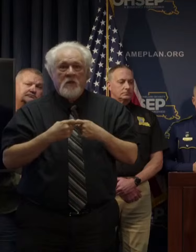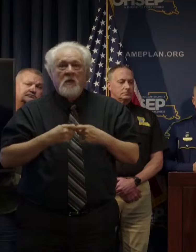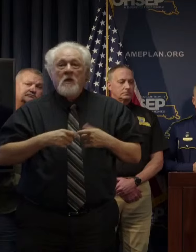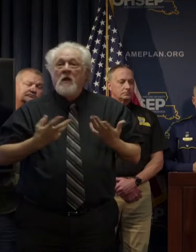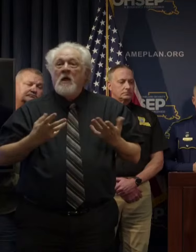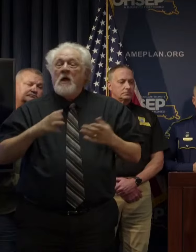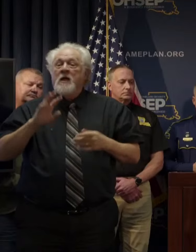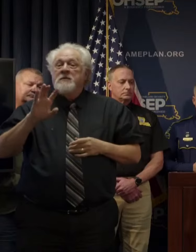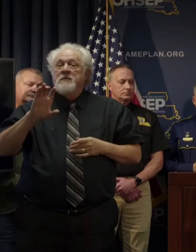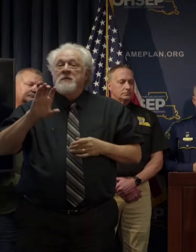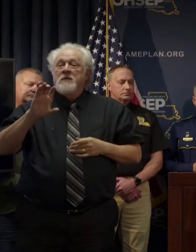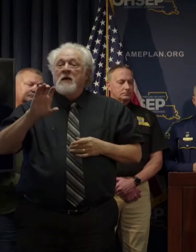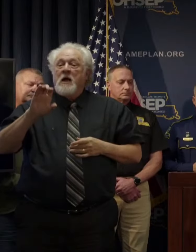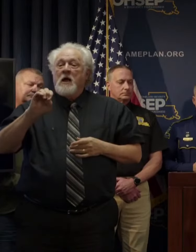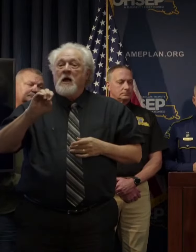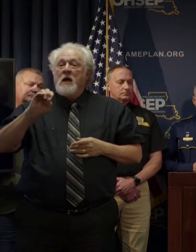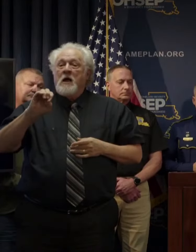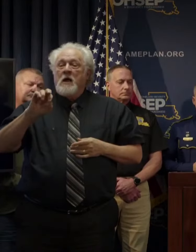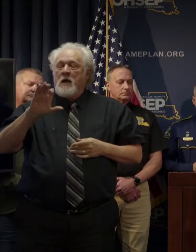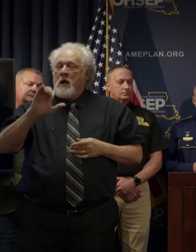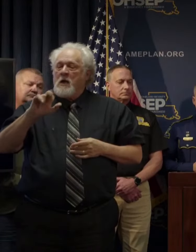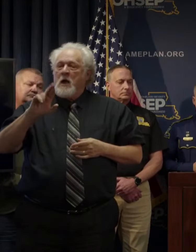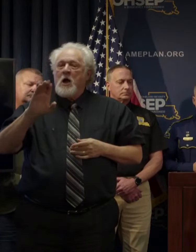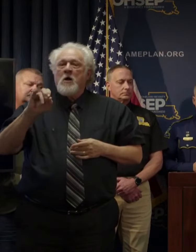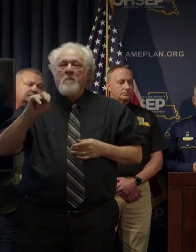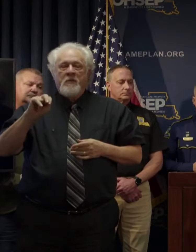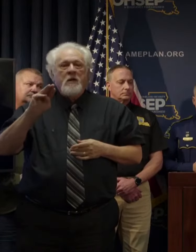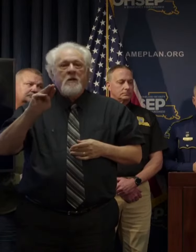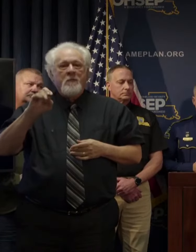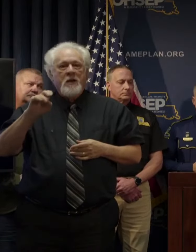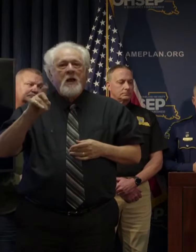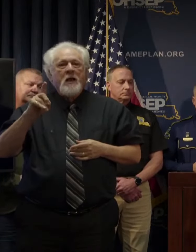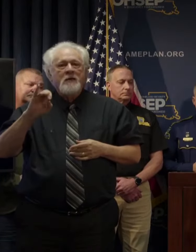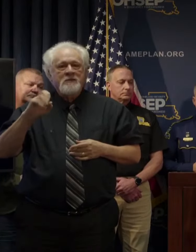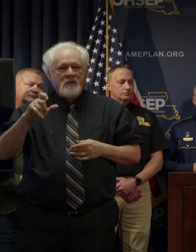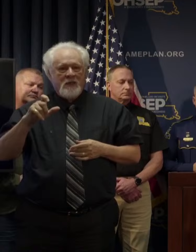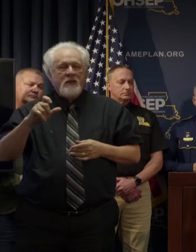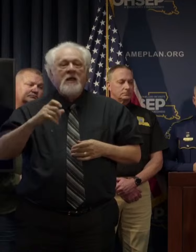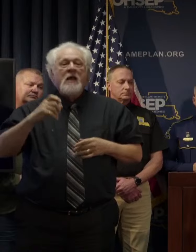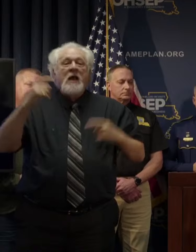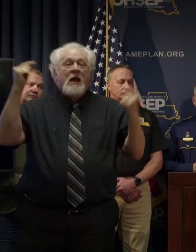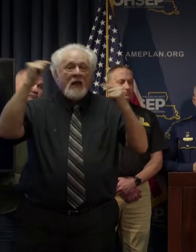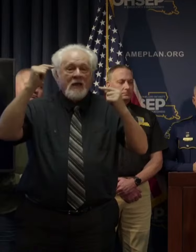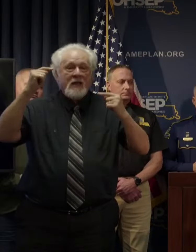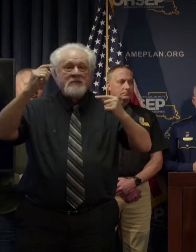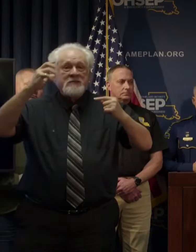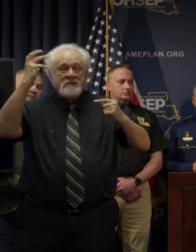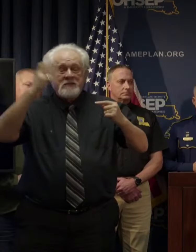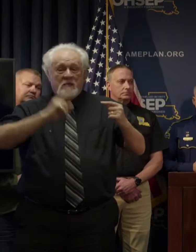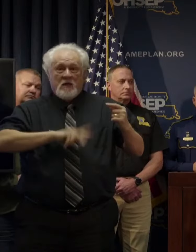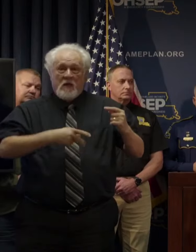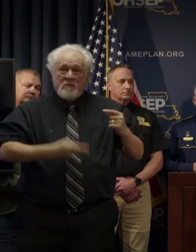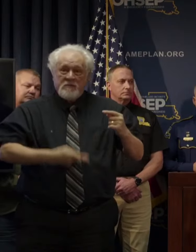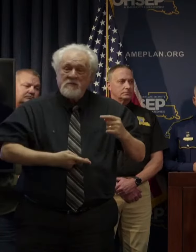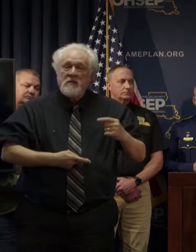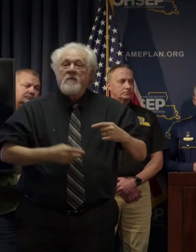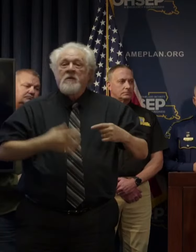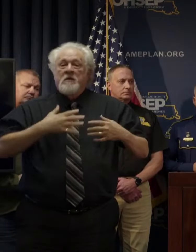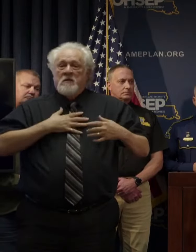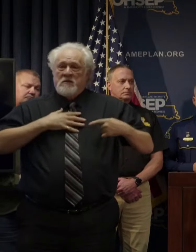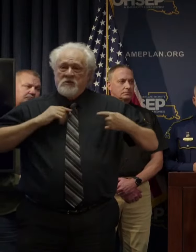of carbon monoxide poisoning include headache, dizziness, weakness, upset stomach, vomiting, chest pain, and